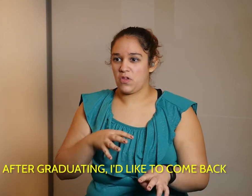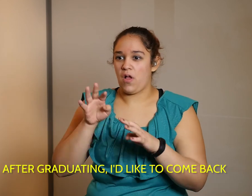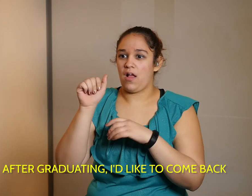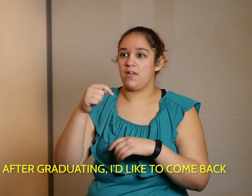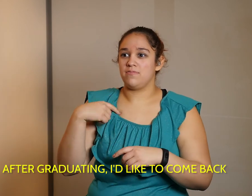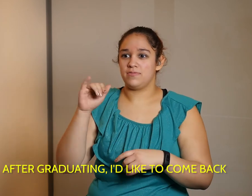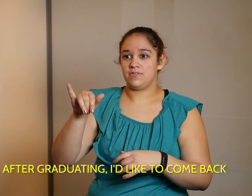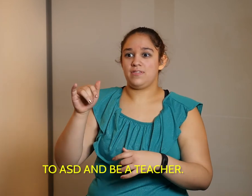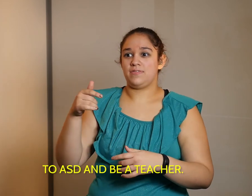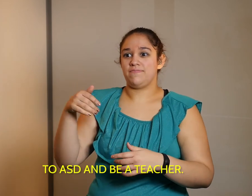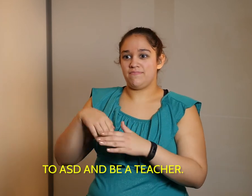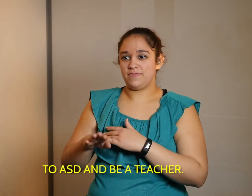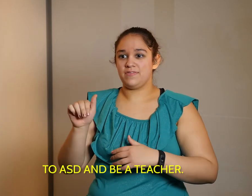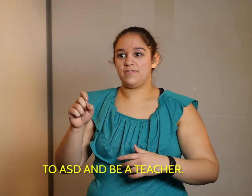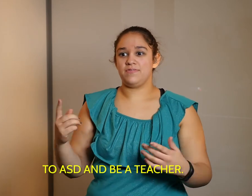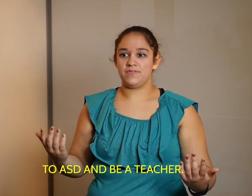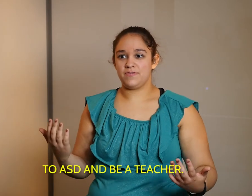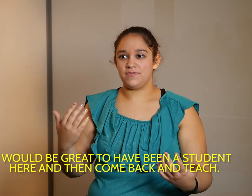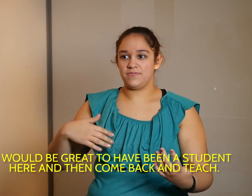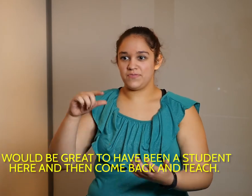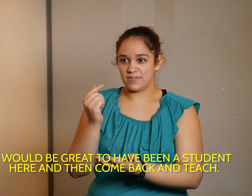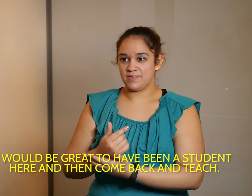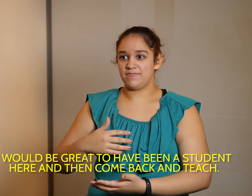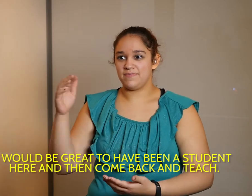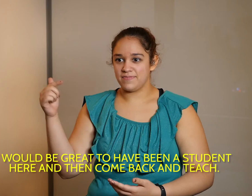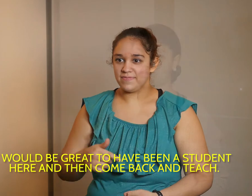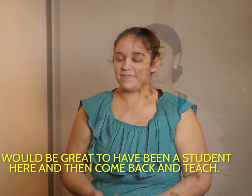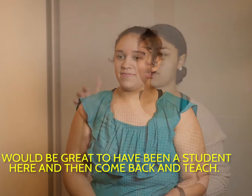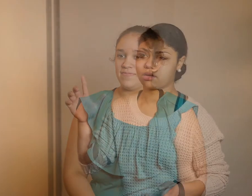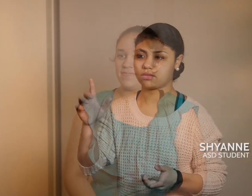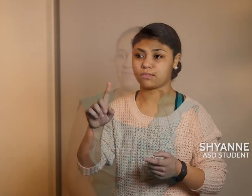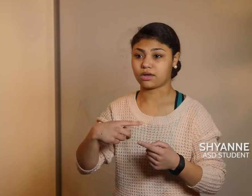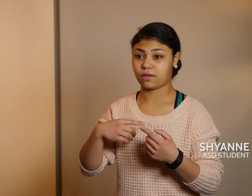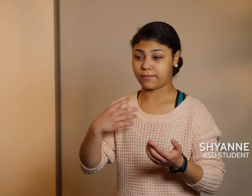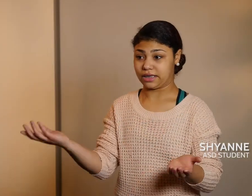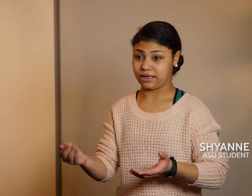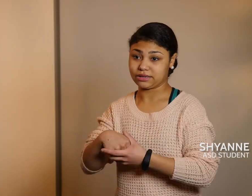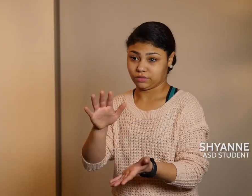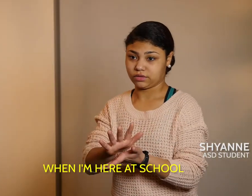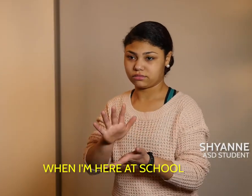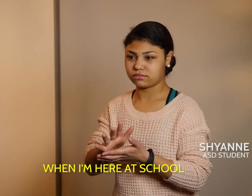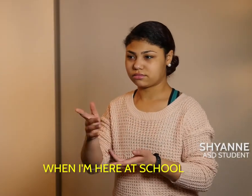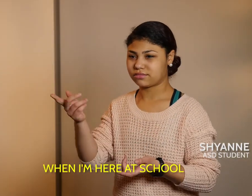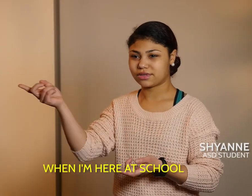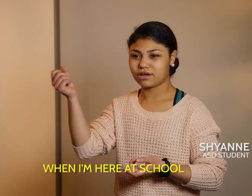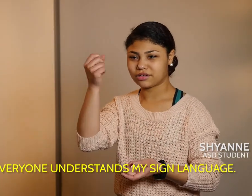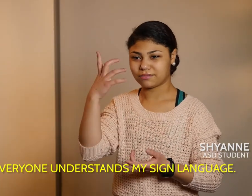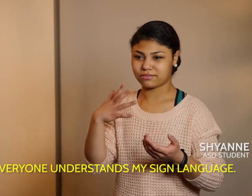would like to come back to ASD and be a teacher. It would be great to have been a student here and then come back and teach. When I'm here in school, everyone